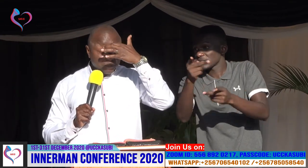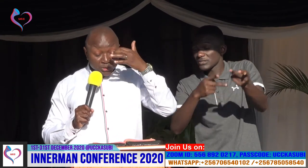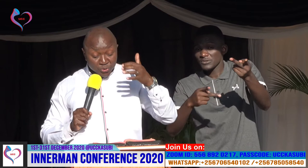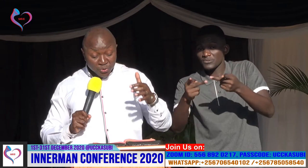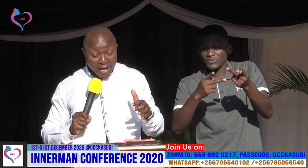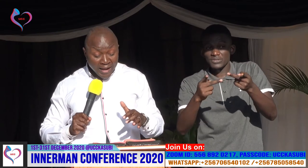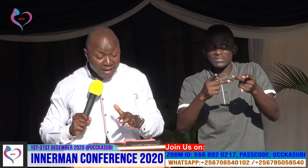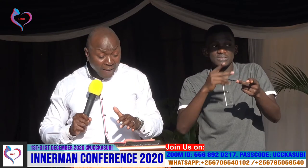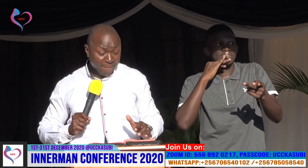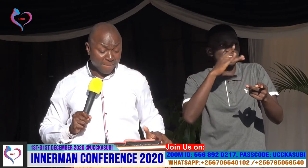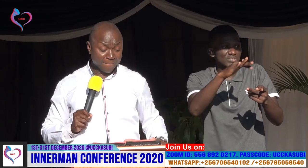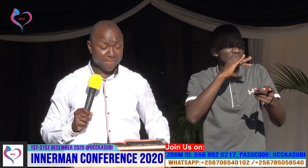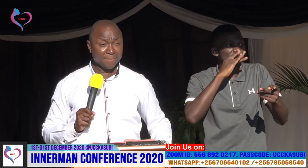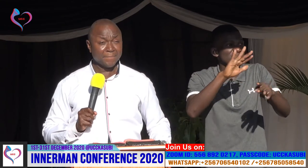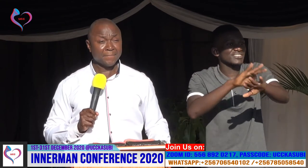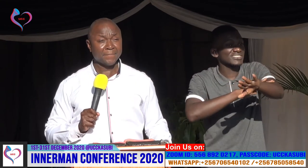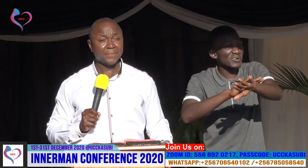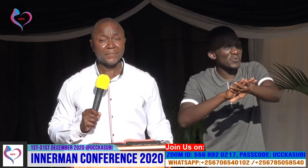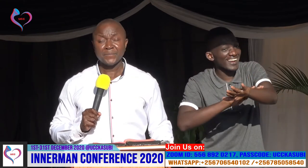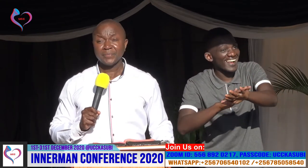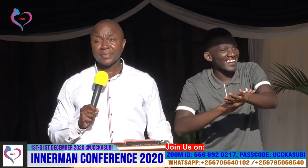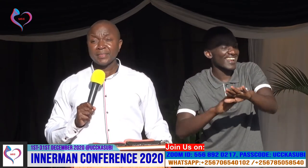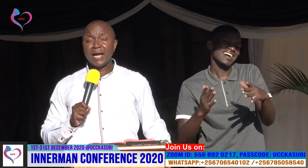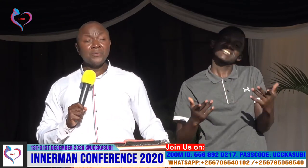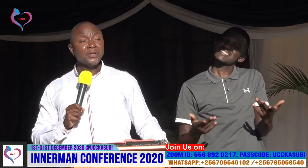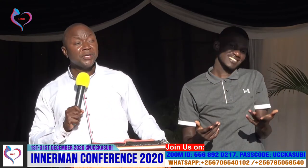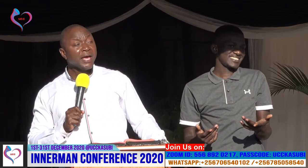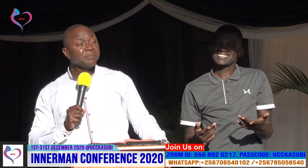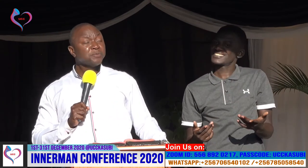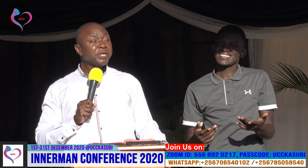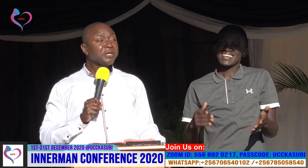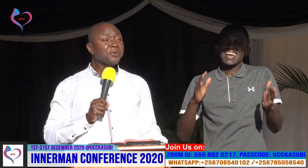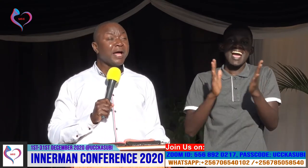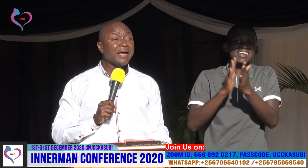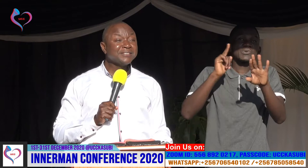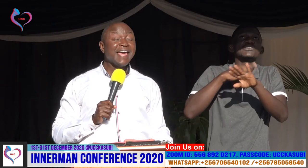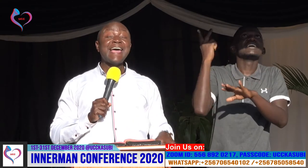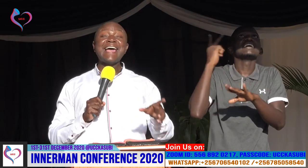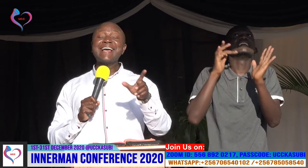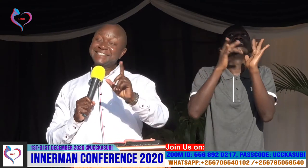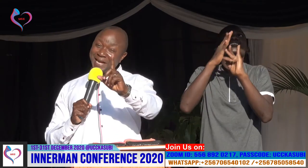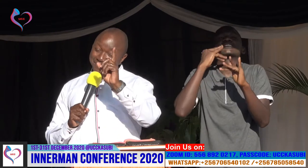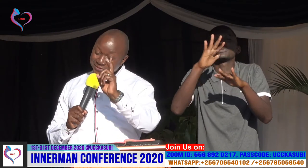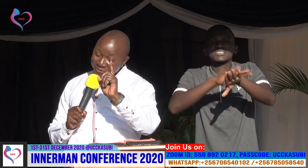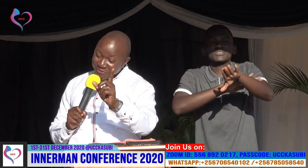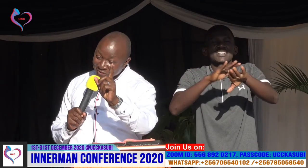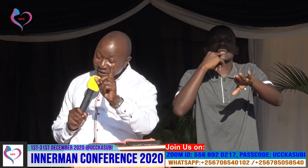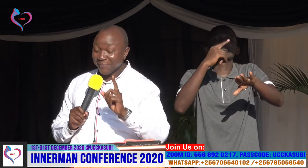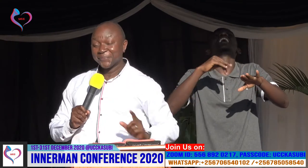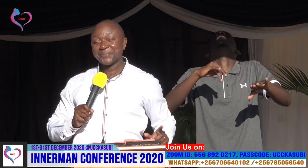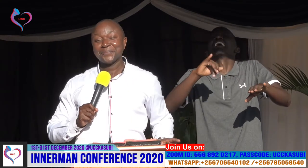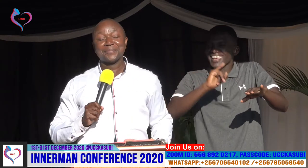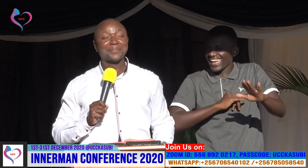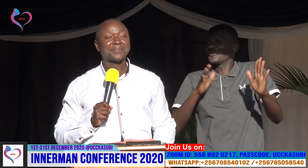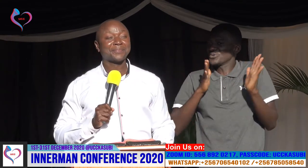even he speaks Luganda. Era ne mwezo filimu Yesu ayogera Luganda. And when you hear him speaking Luganda, you say, "Eh, njamu nyonyora."